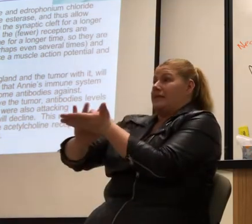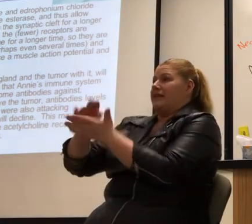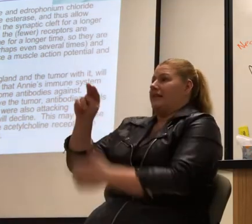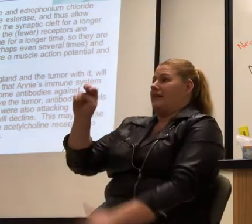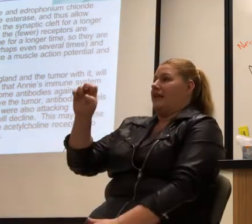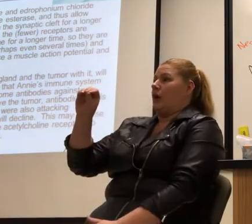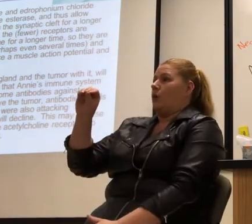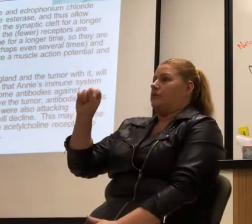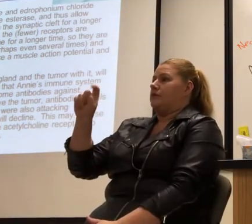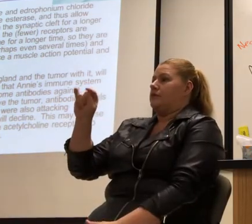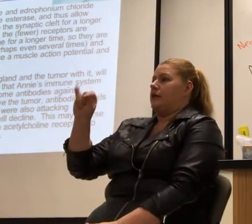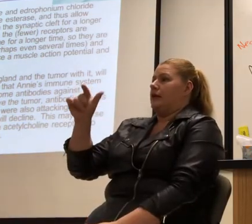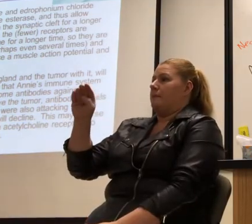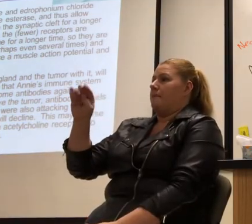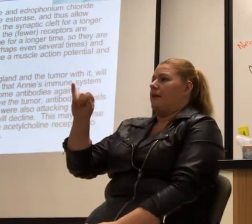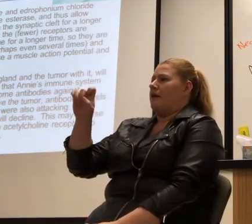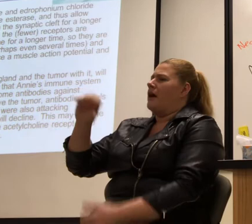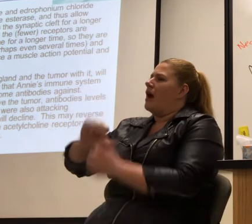with